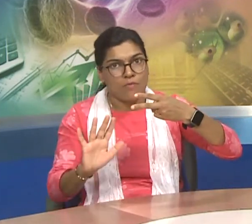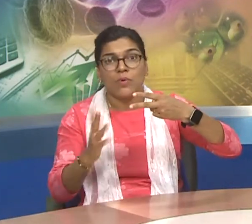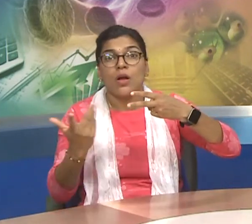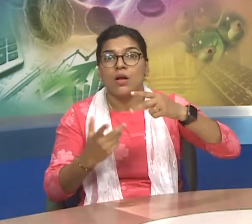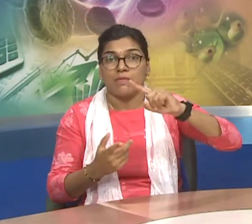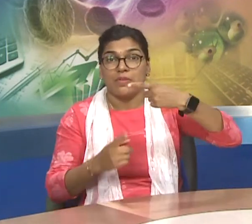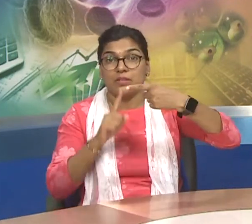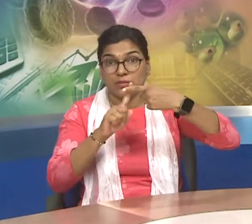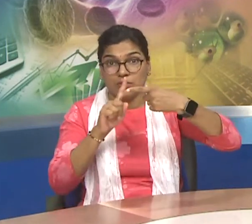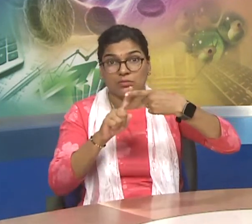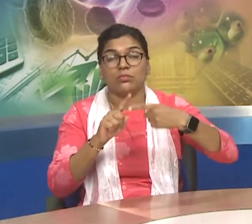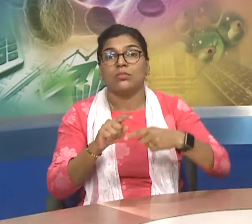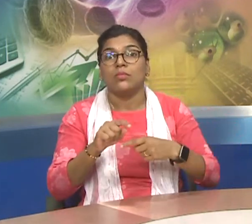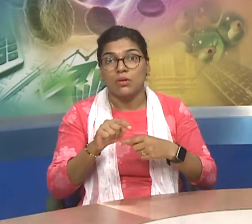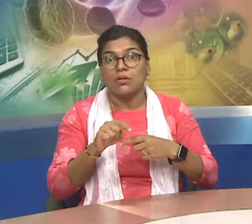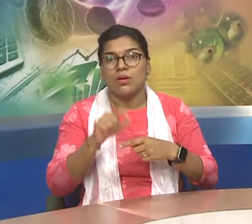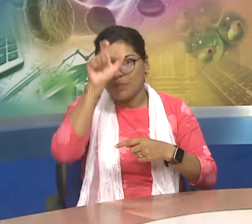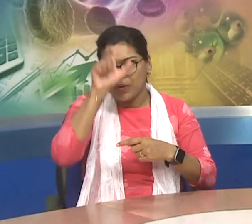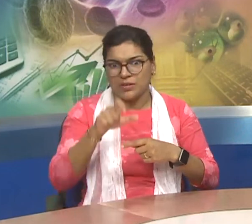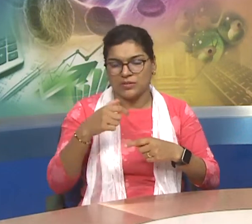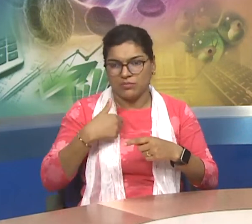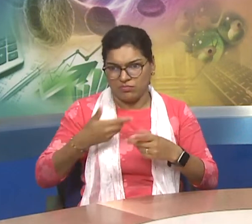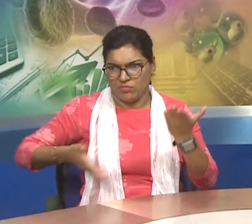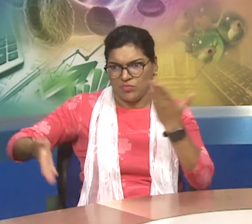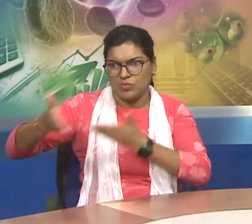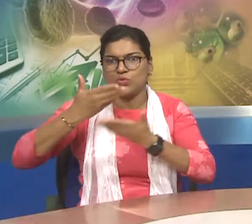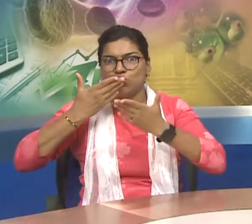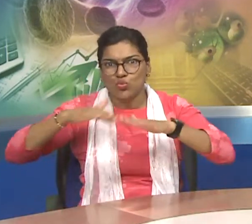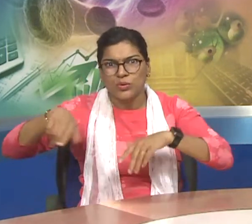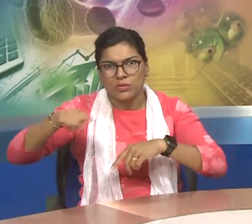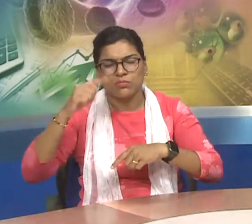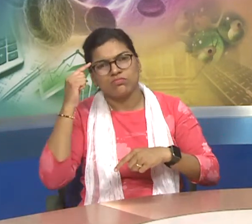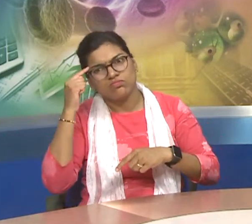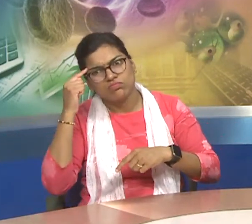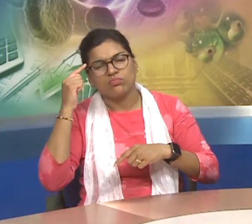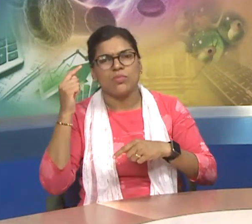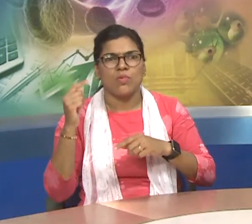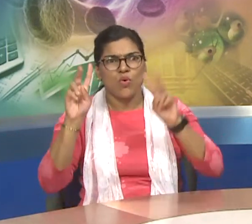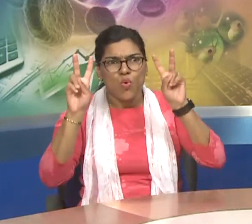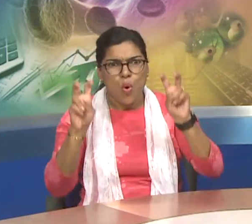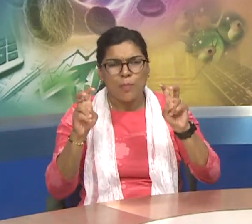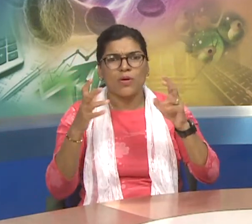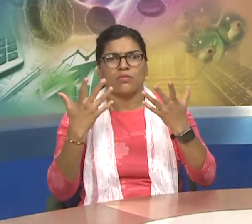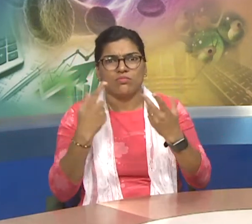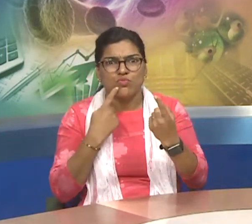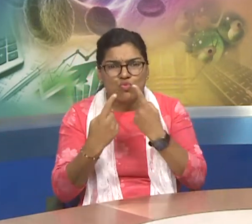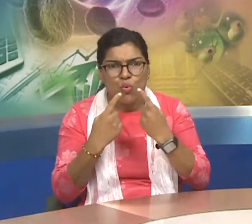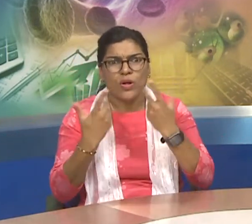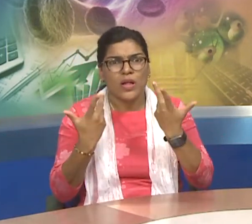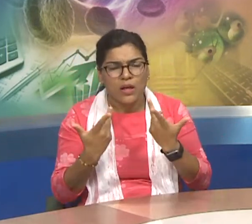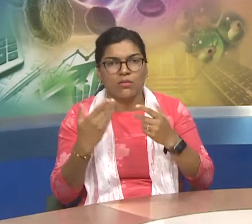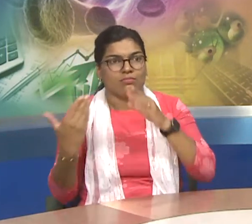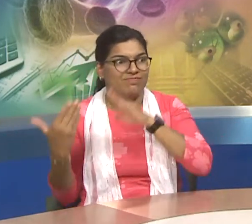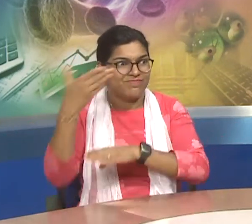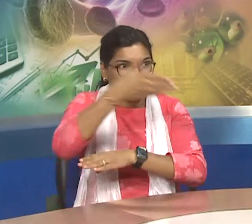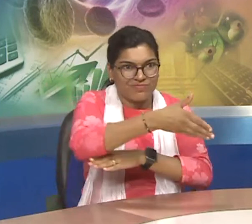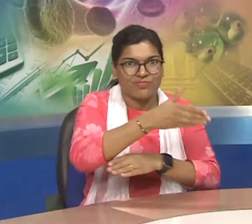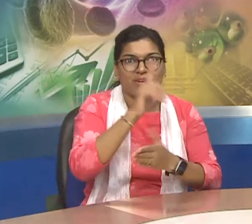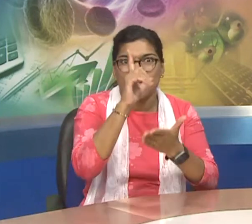Modern libraries, they play a very important role we can say that they